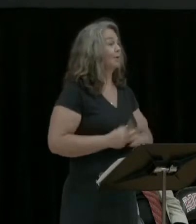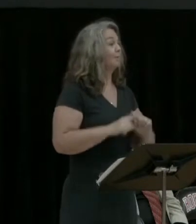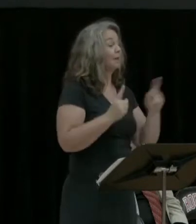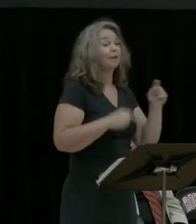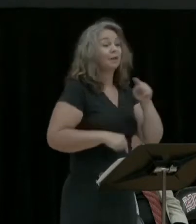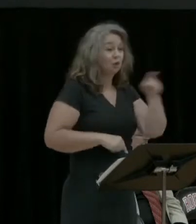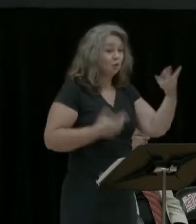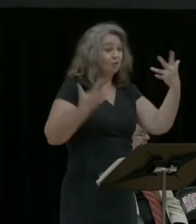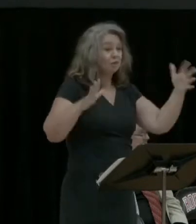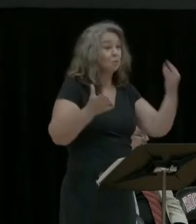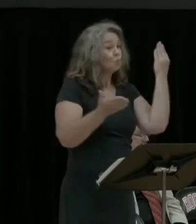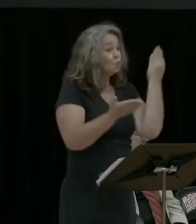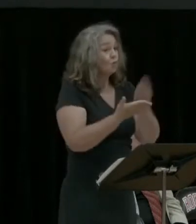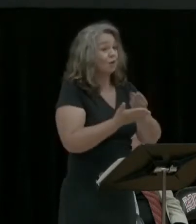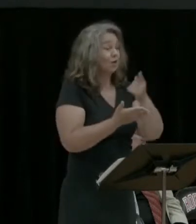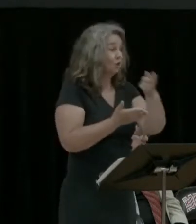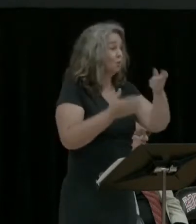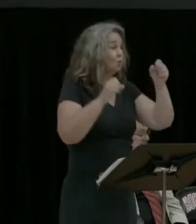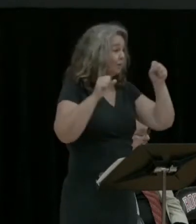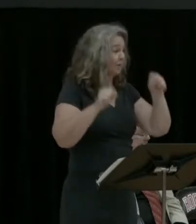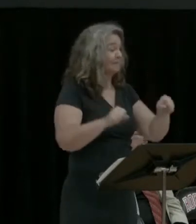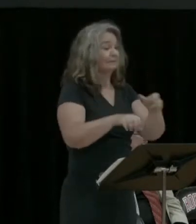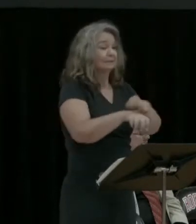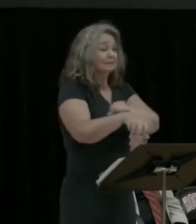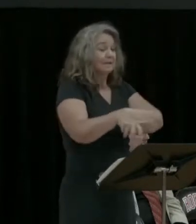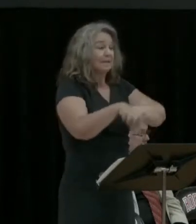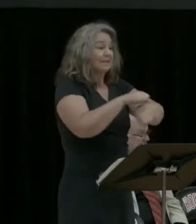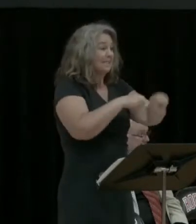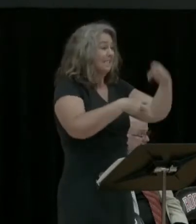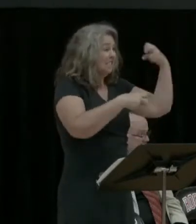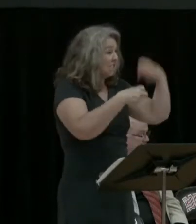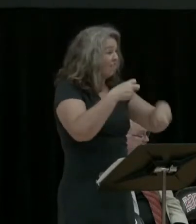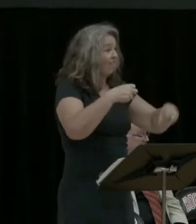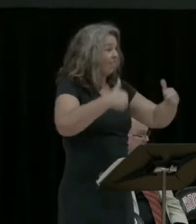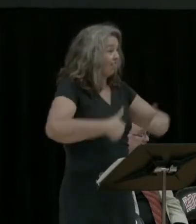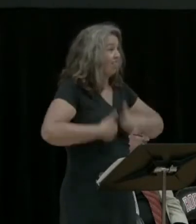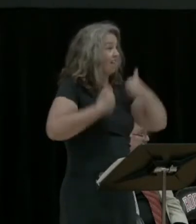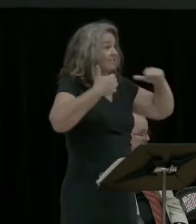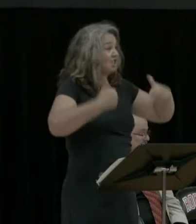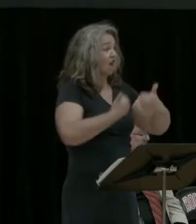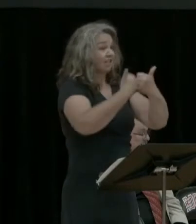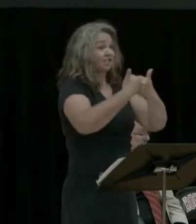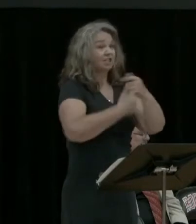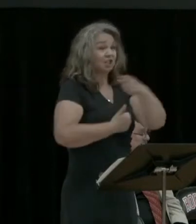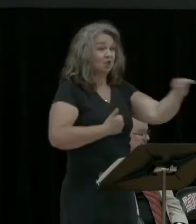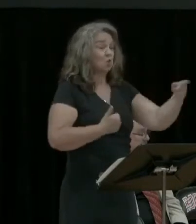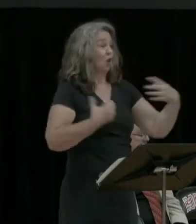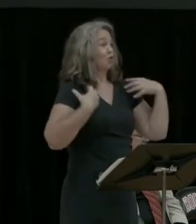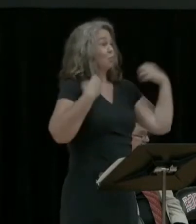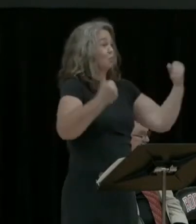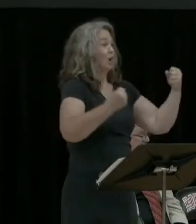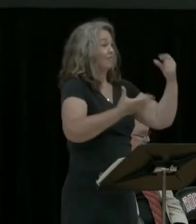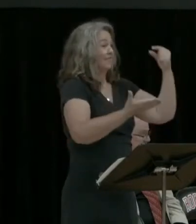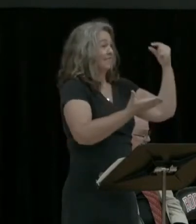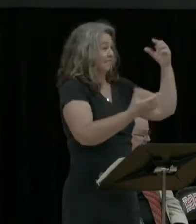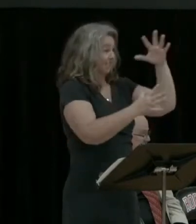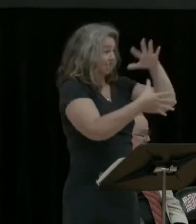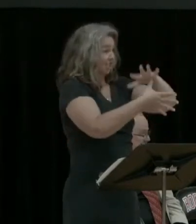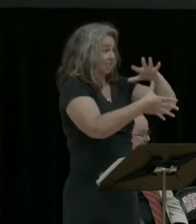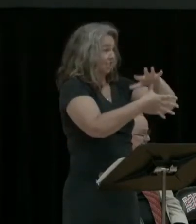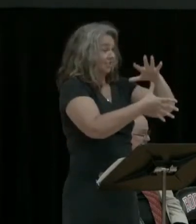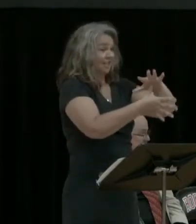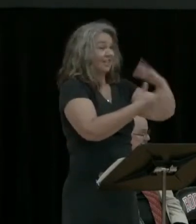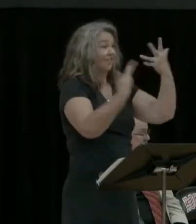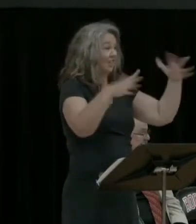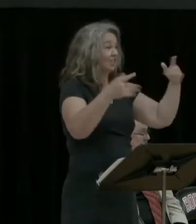already proven that you can rise up through the toughest of life's challenges. You are the brave seniors who finished their high school